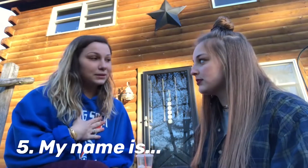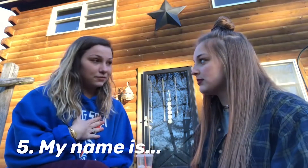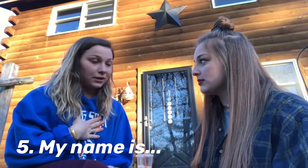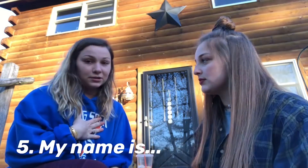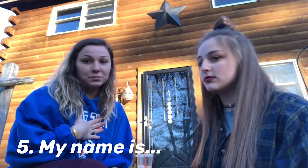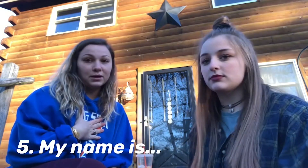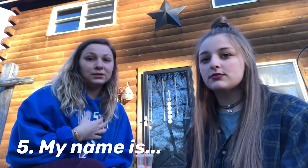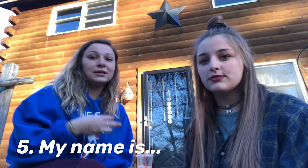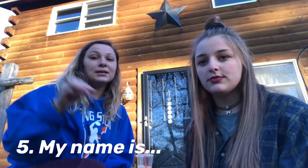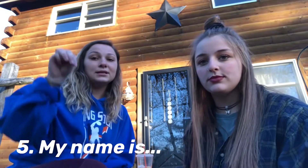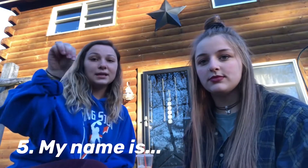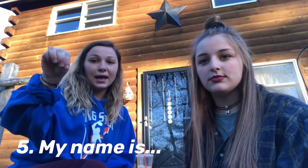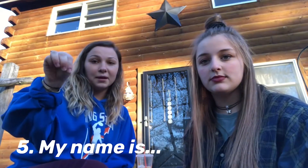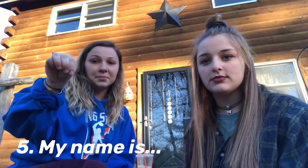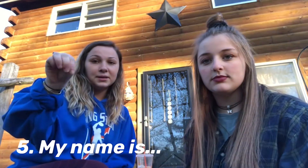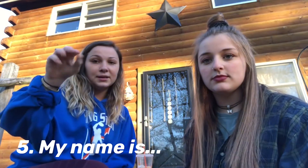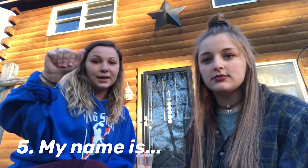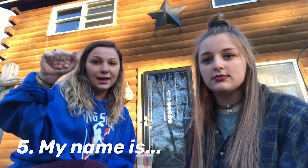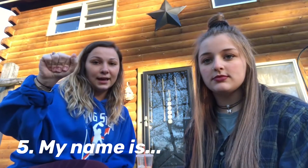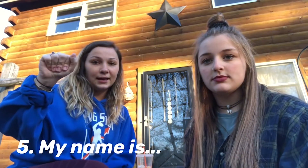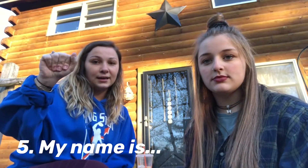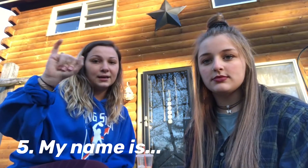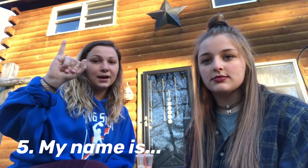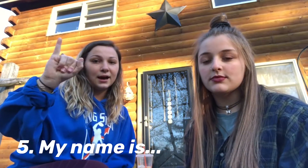finger spelled, is M-A-I-Z-Y.